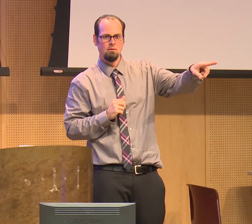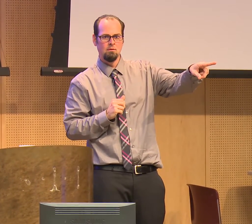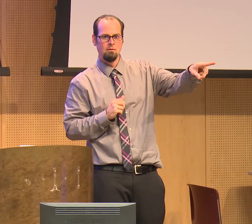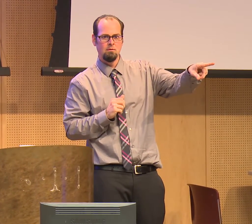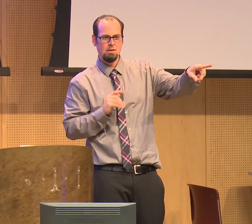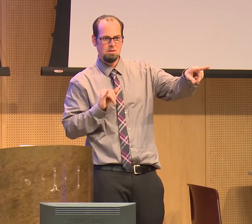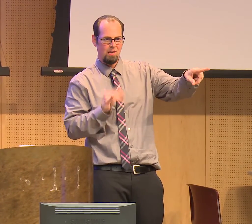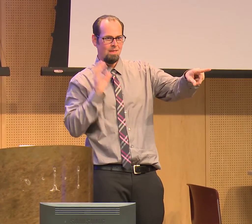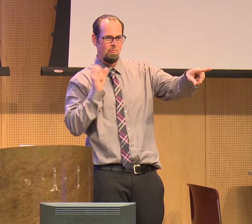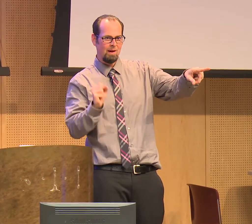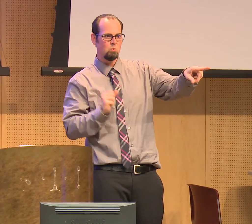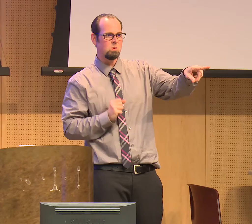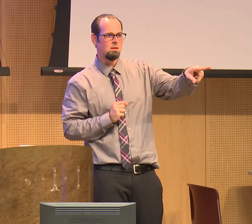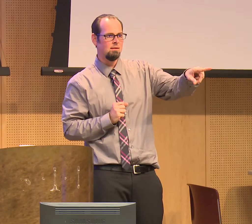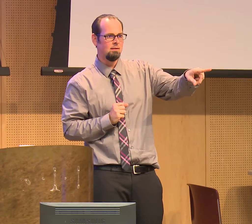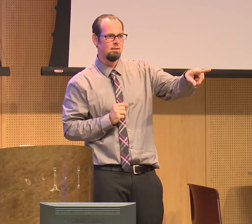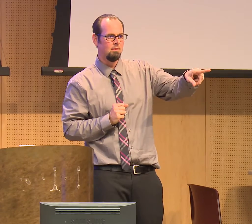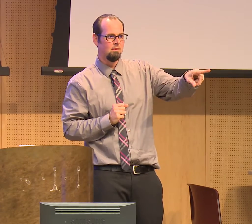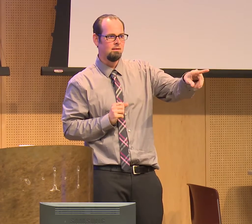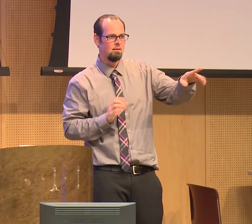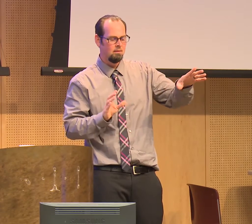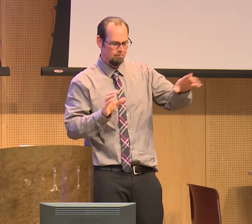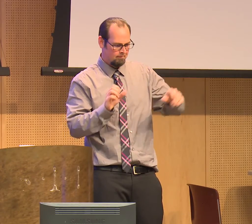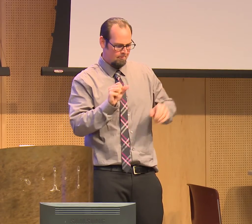It sounded like an airplane.